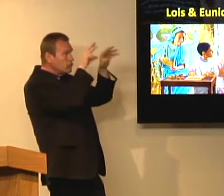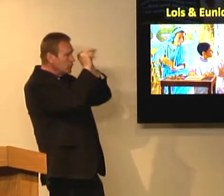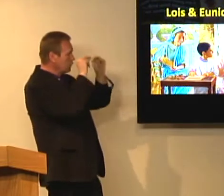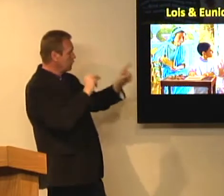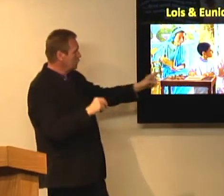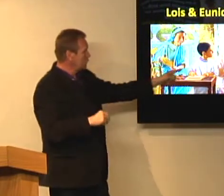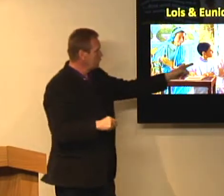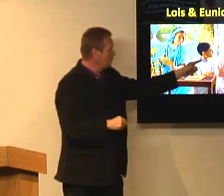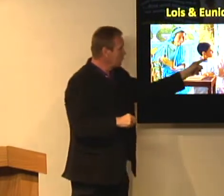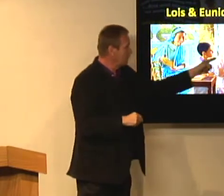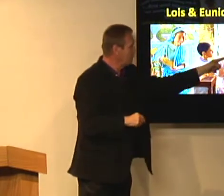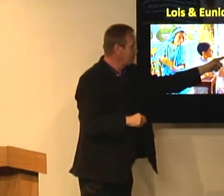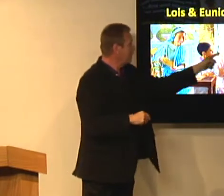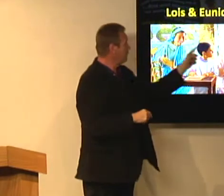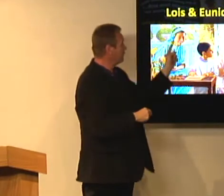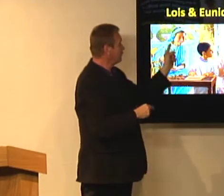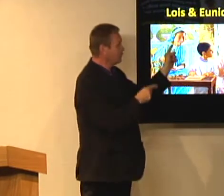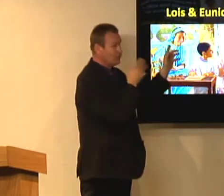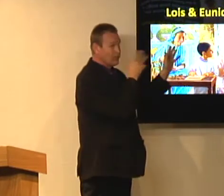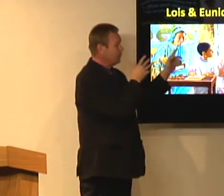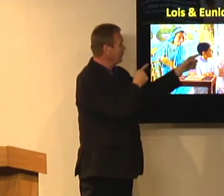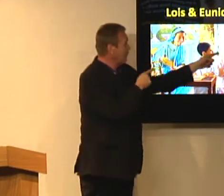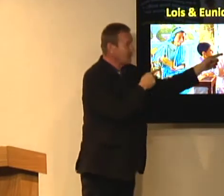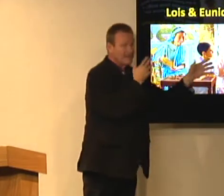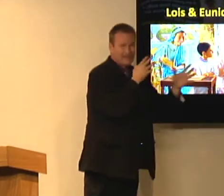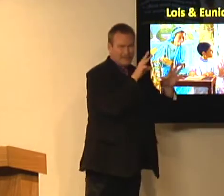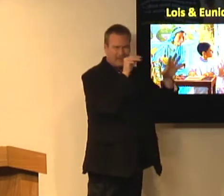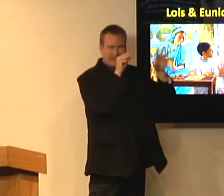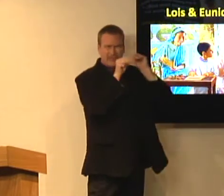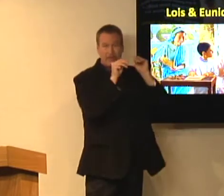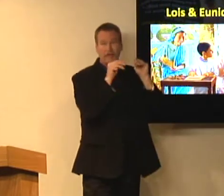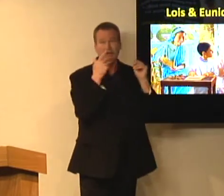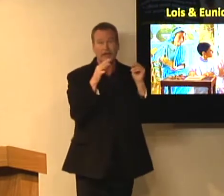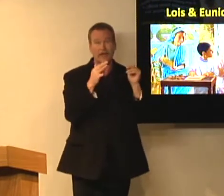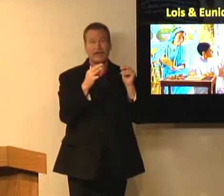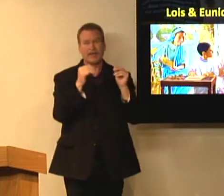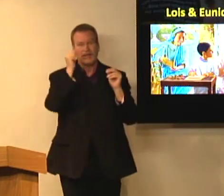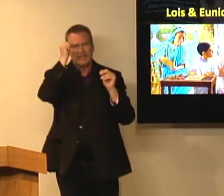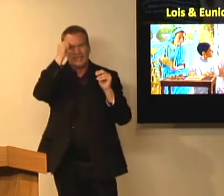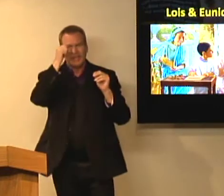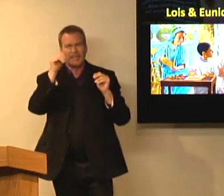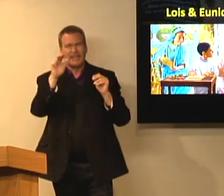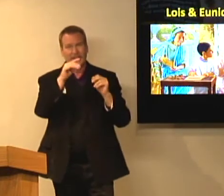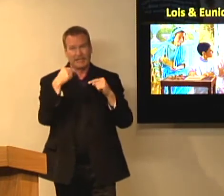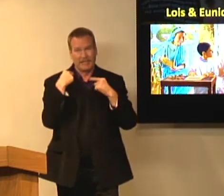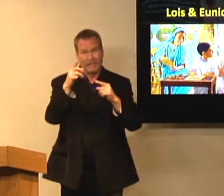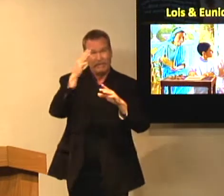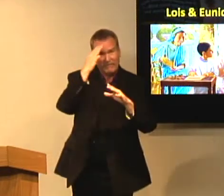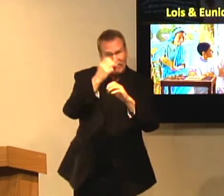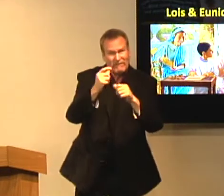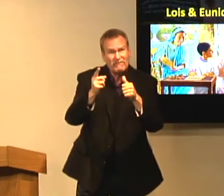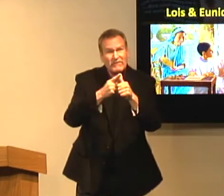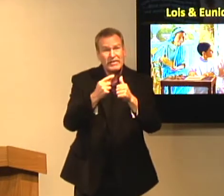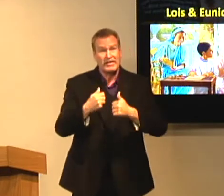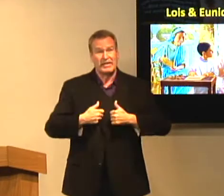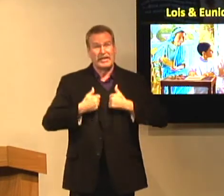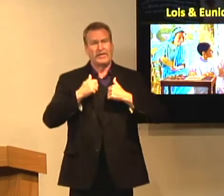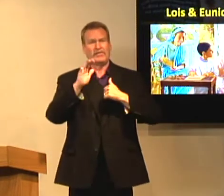he saw their lives and he looked at their lives and he took it all in and he remembered all of it. It says, I have